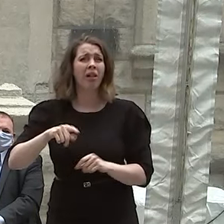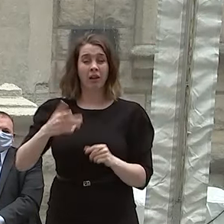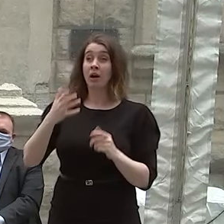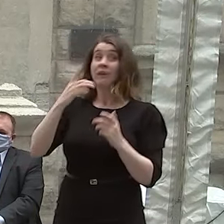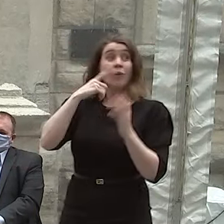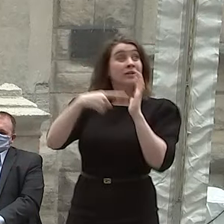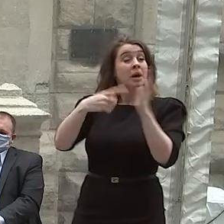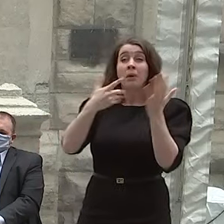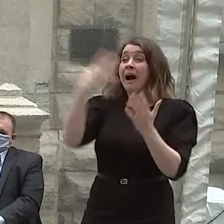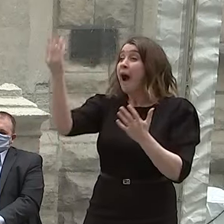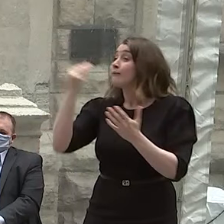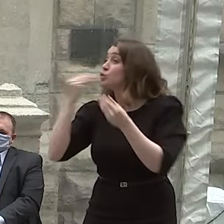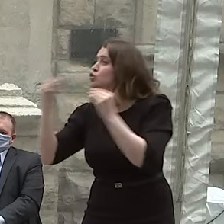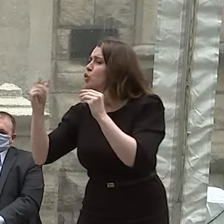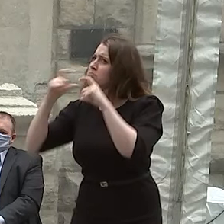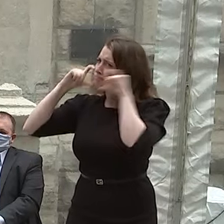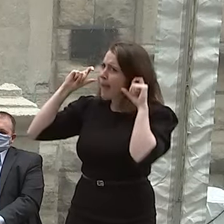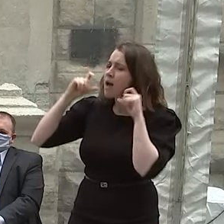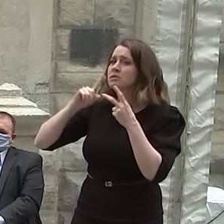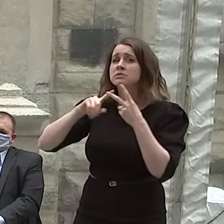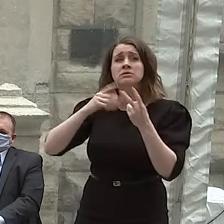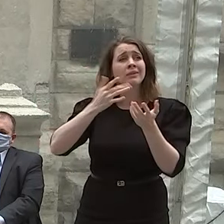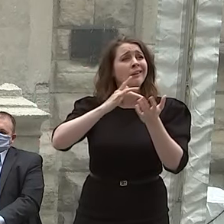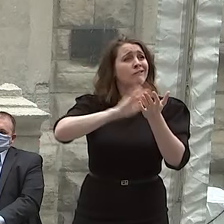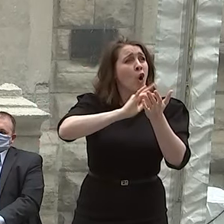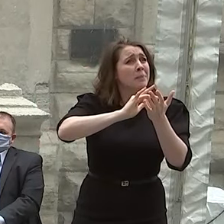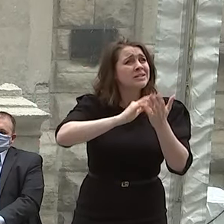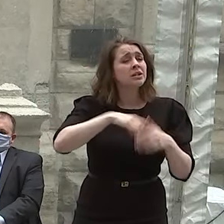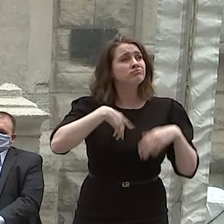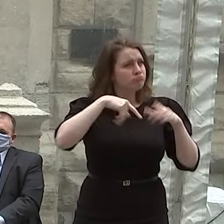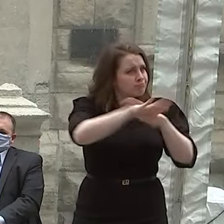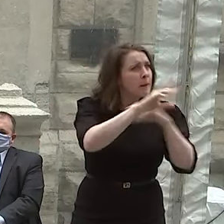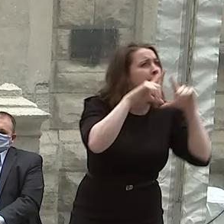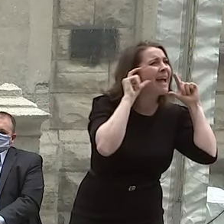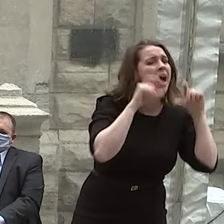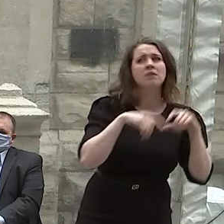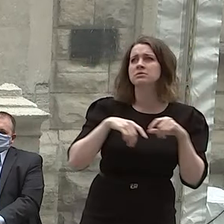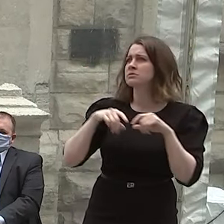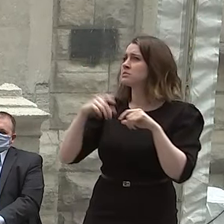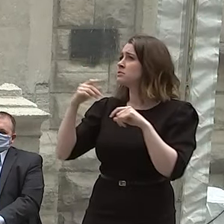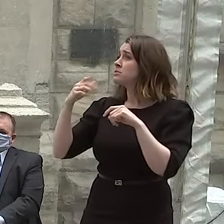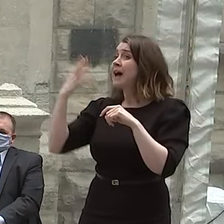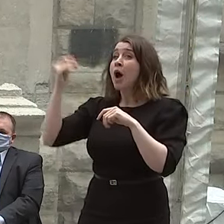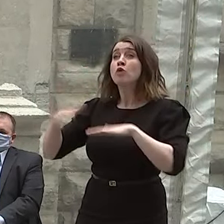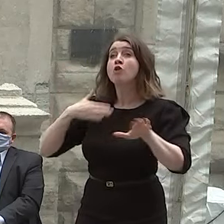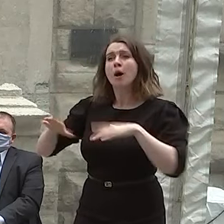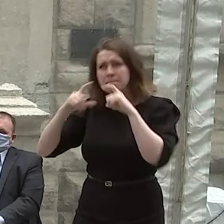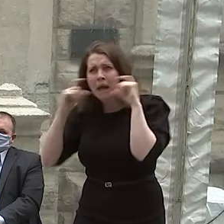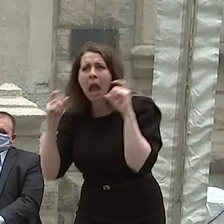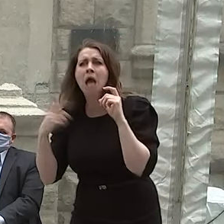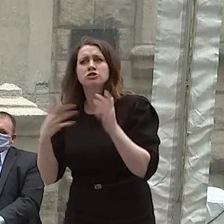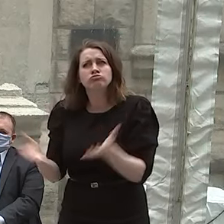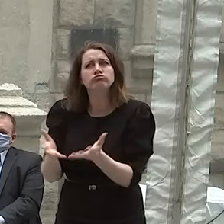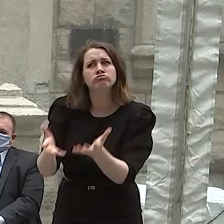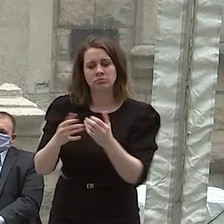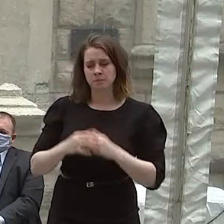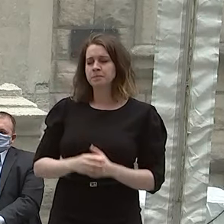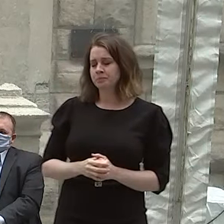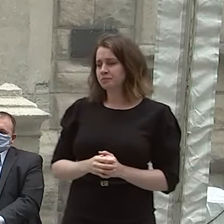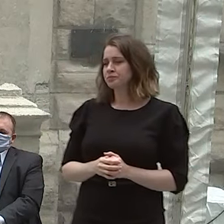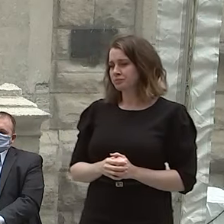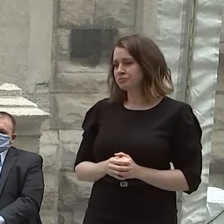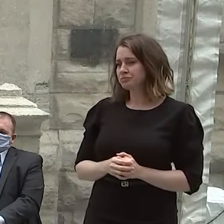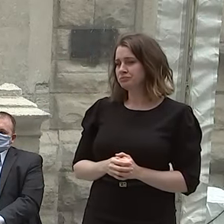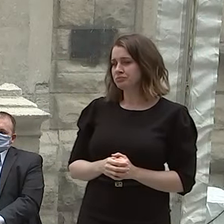stores, pharmacies, and other places where social distancing has become more complicated. However, I will say this. I was actually just